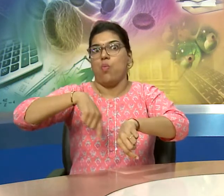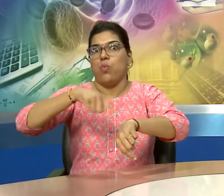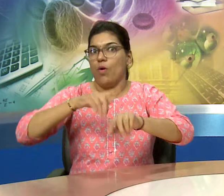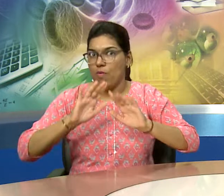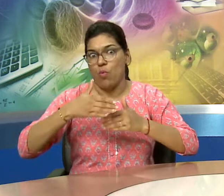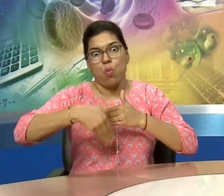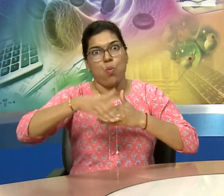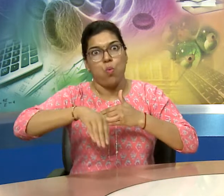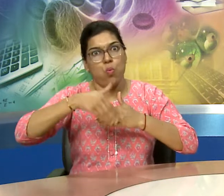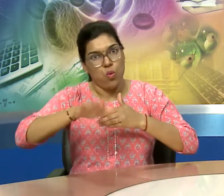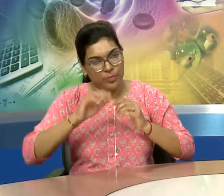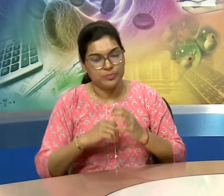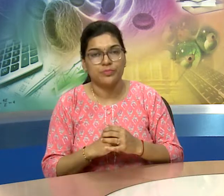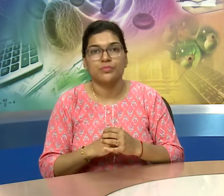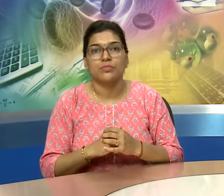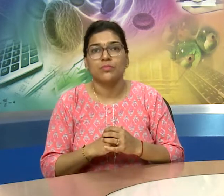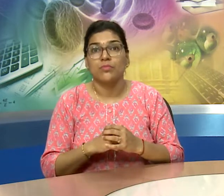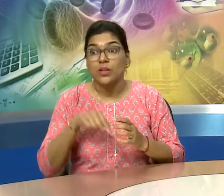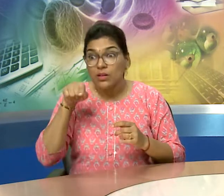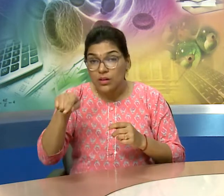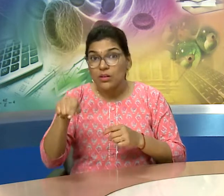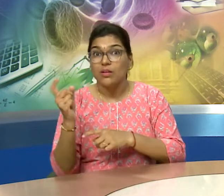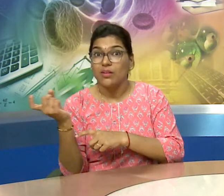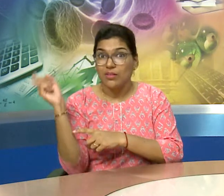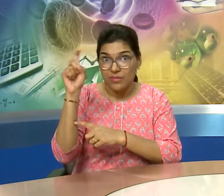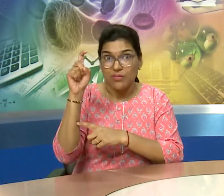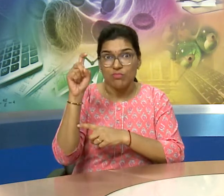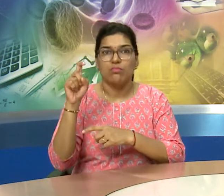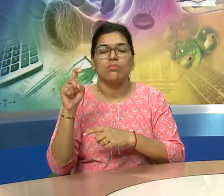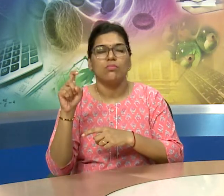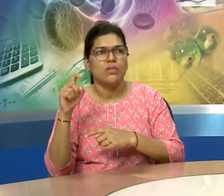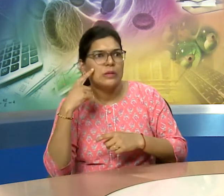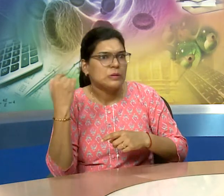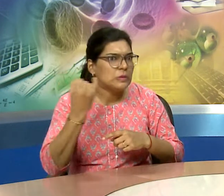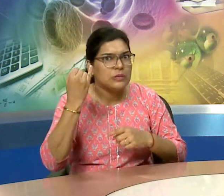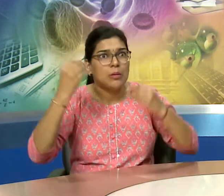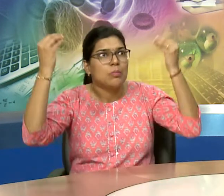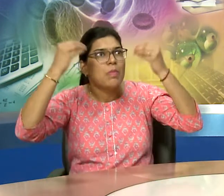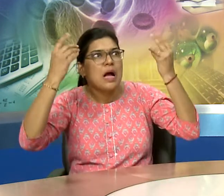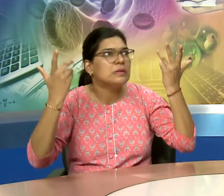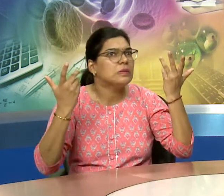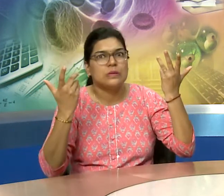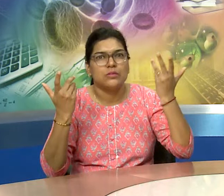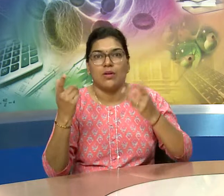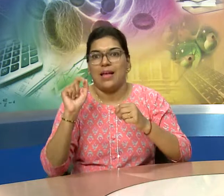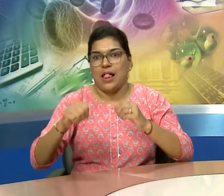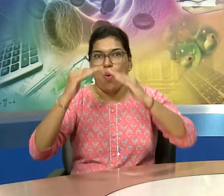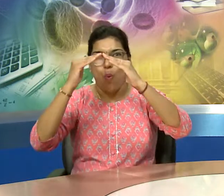about whole night, you can say about 10 hours. And at night,